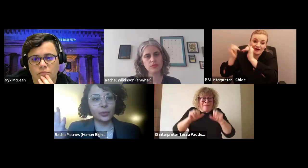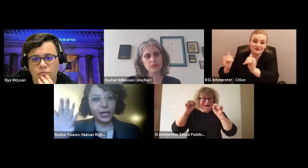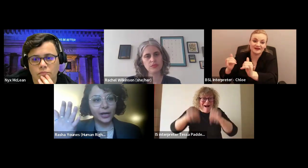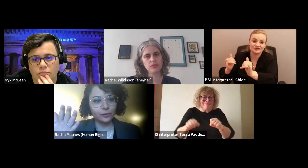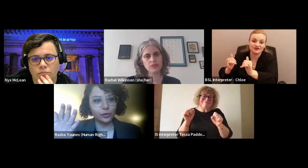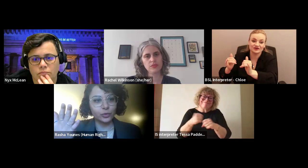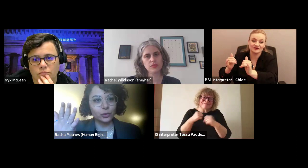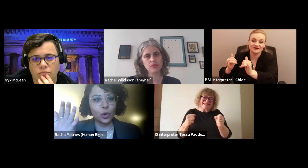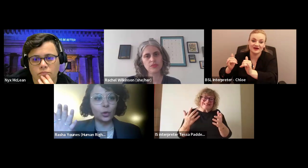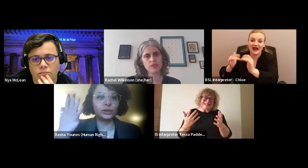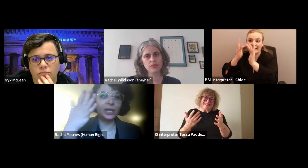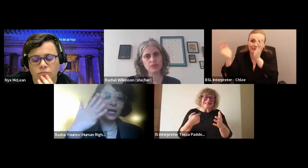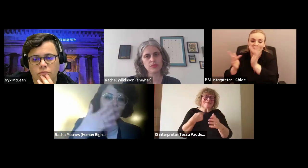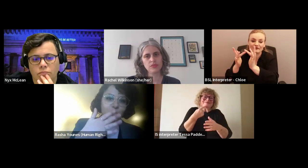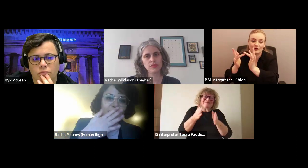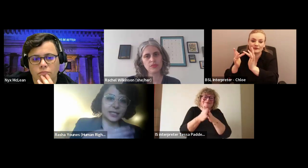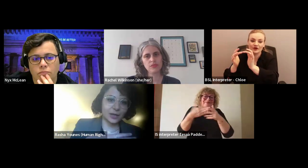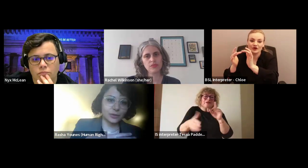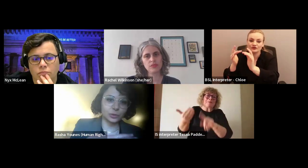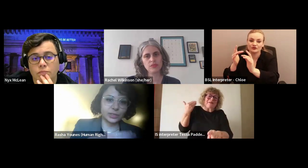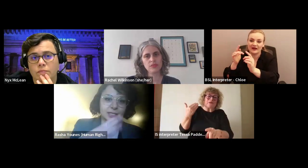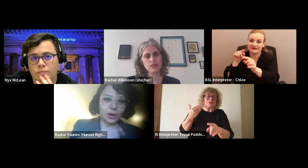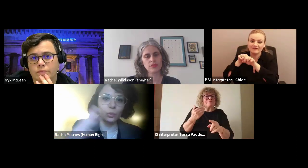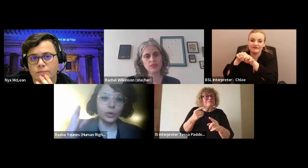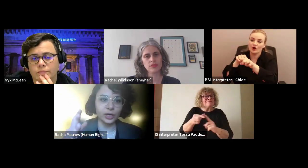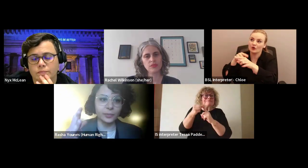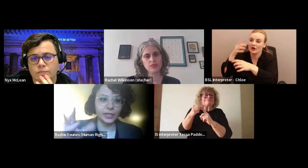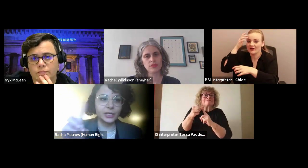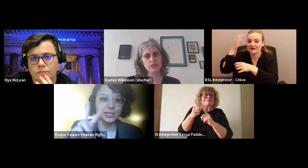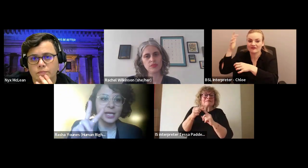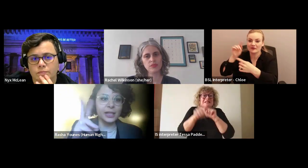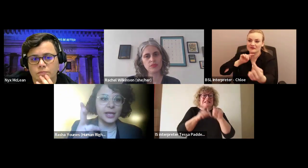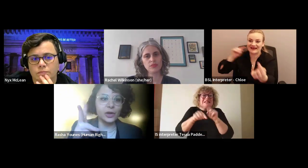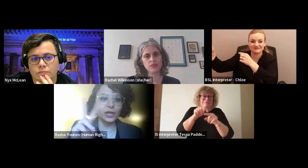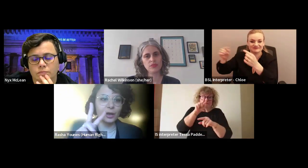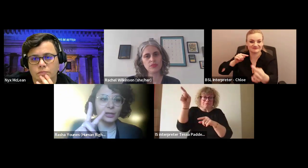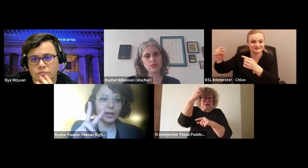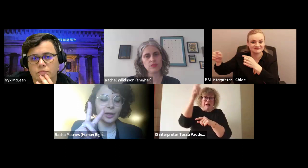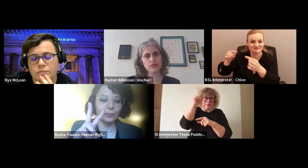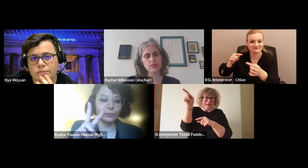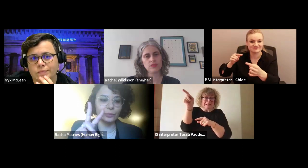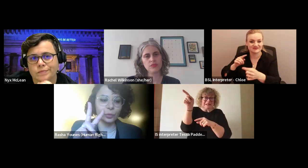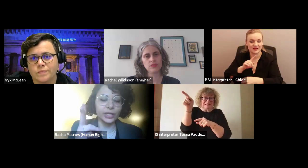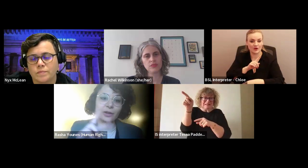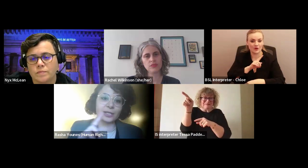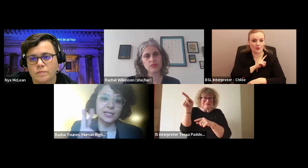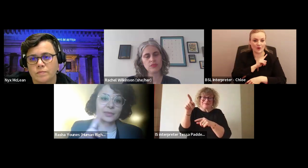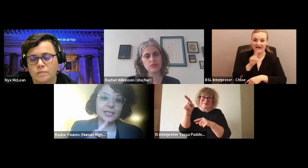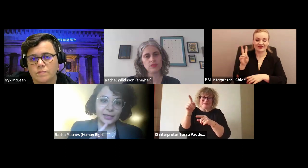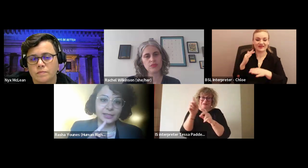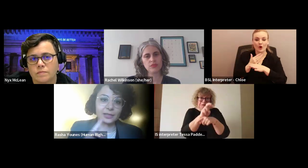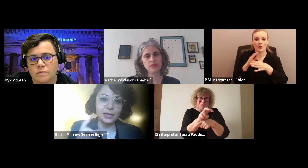then rely on platforms to hold governments accountable does not work, because they are not working